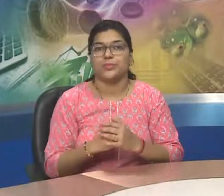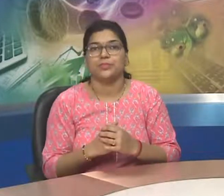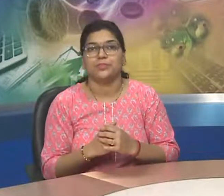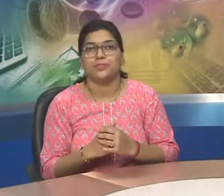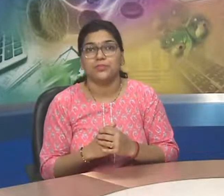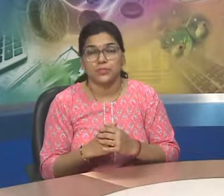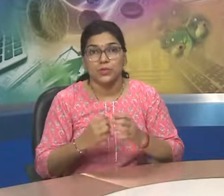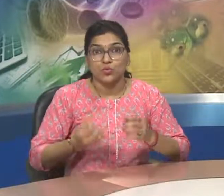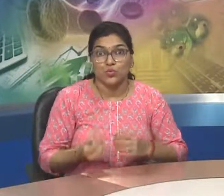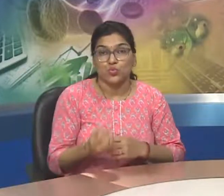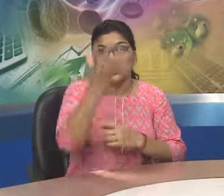Question 4.